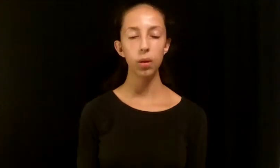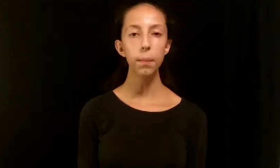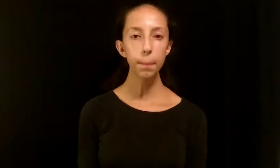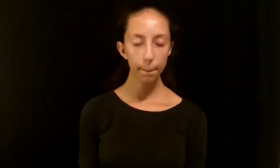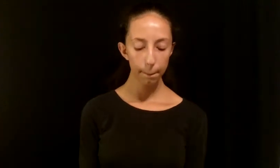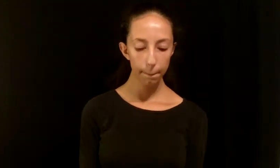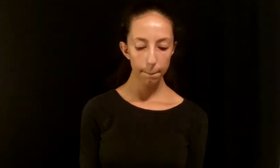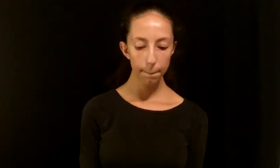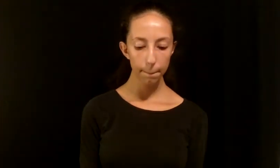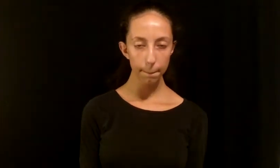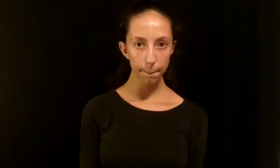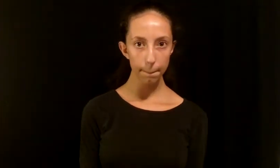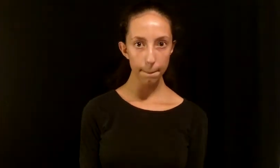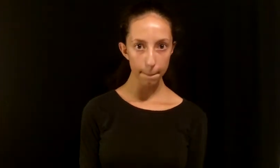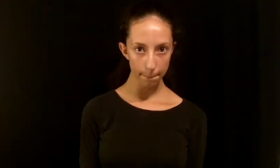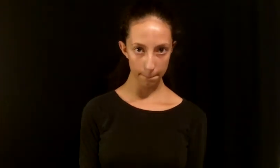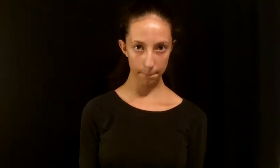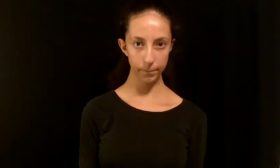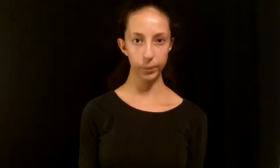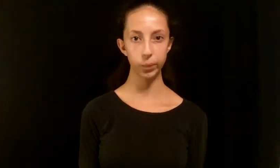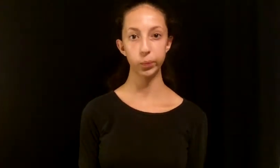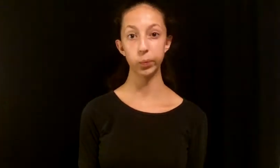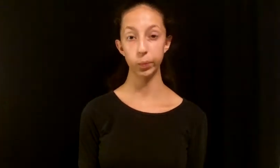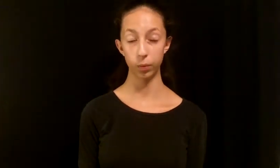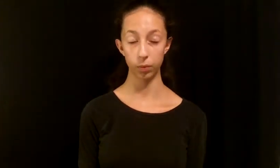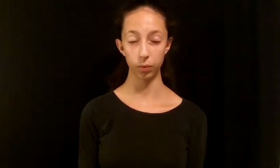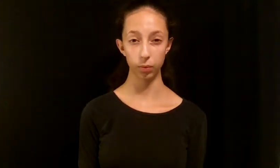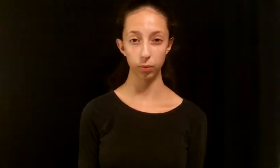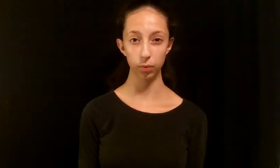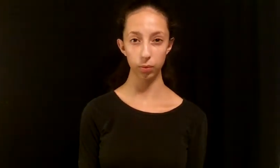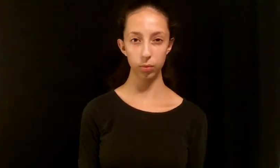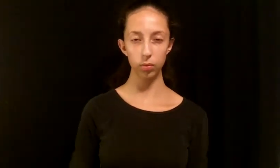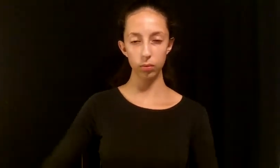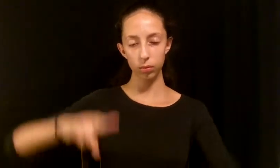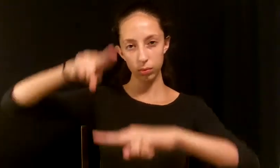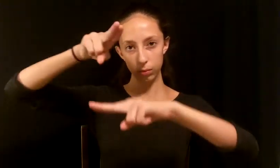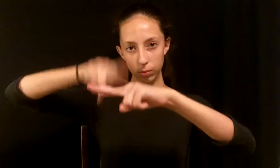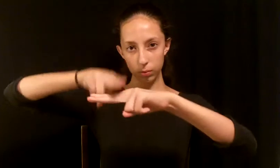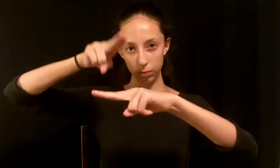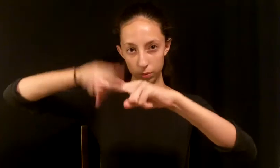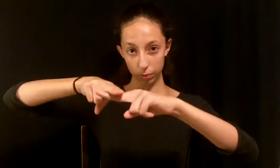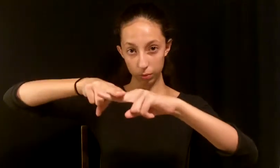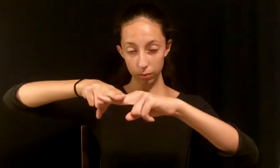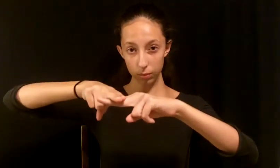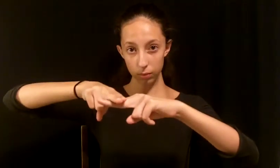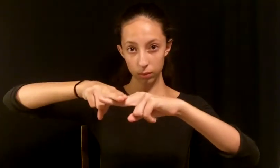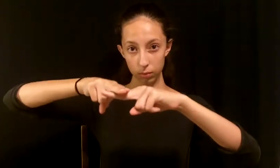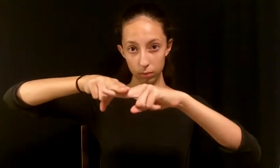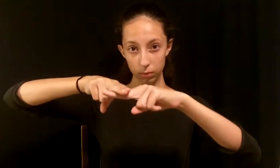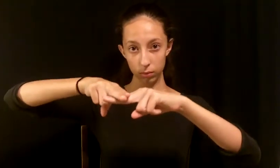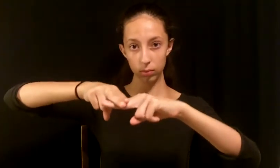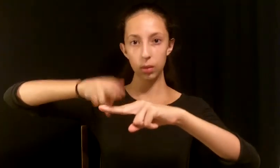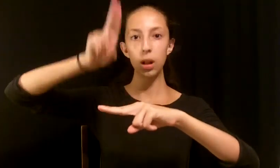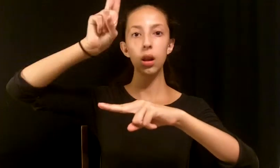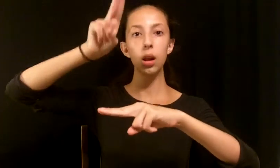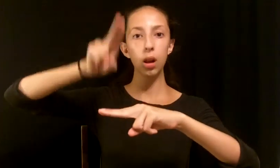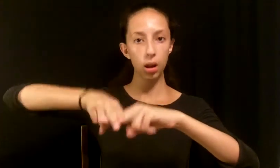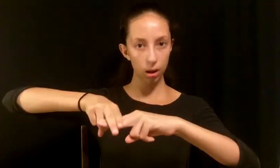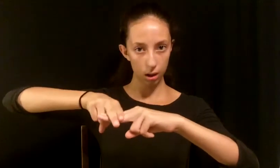You need to be careful with sit, because we know that chair is a double movement. Sit is a single movement.